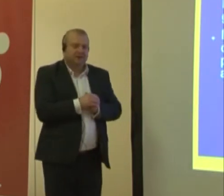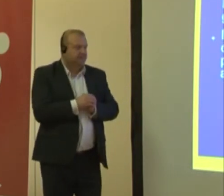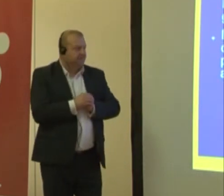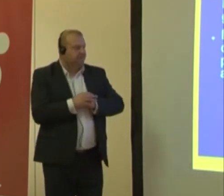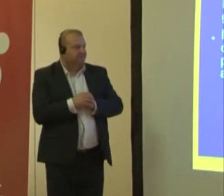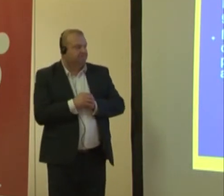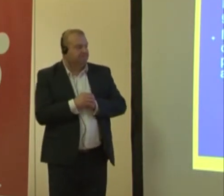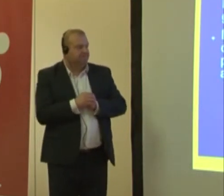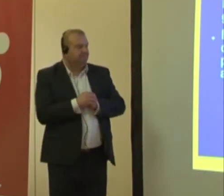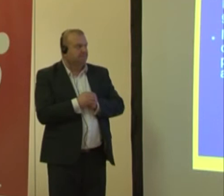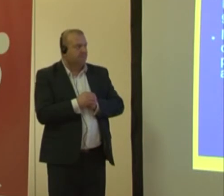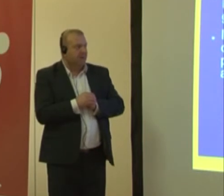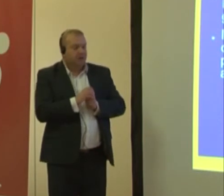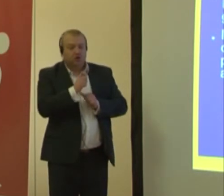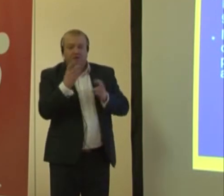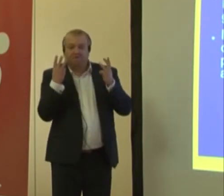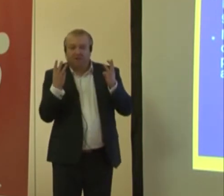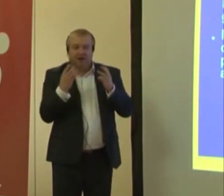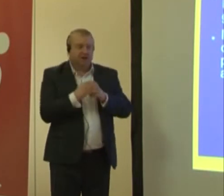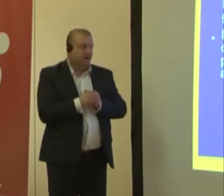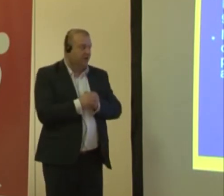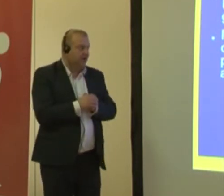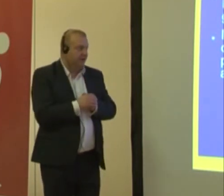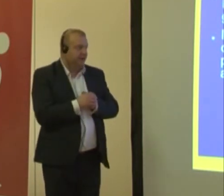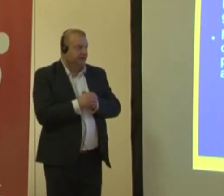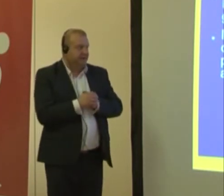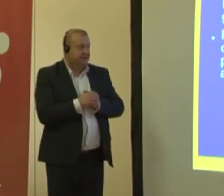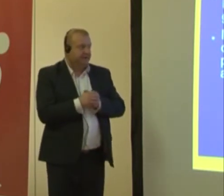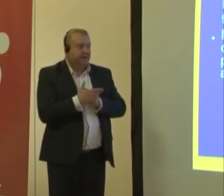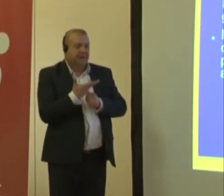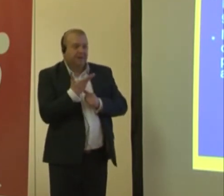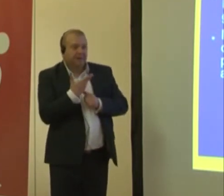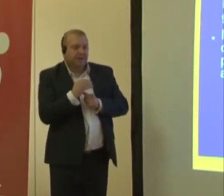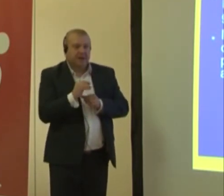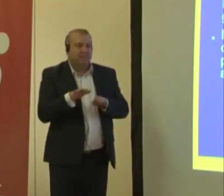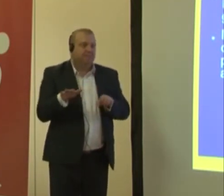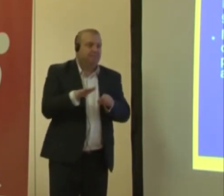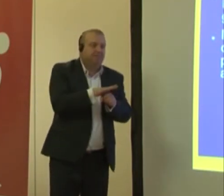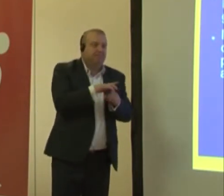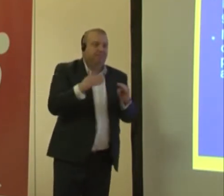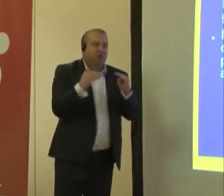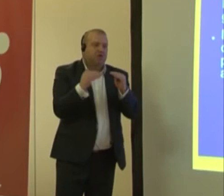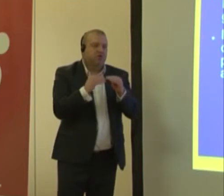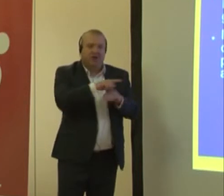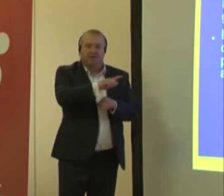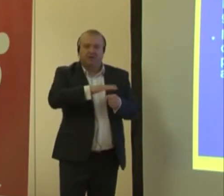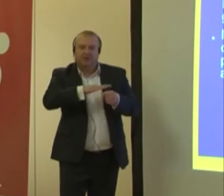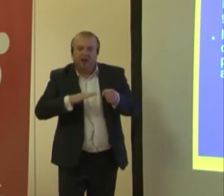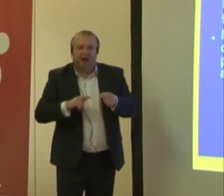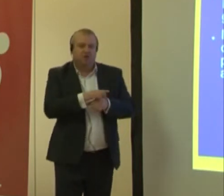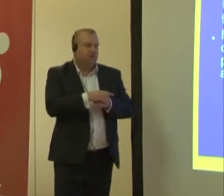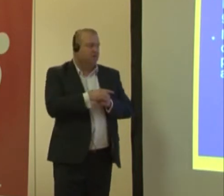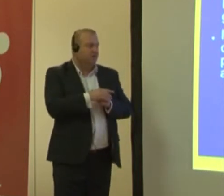I think also a very important point to make is we do not compare countries. We are not saying Luxembourg 12 points and